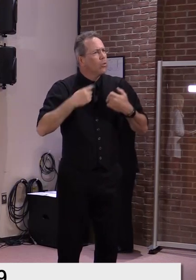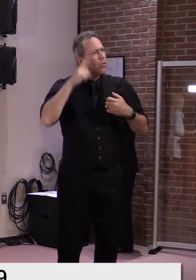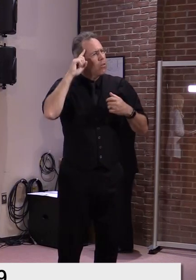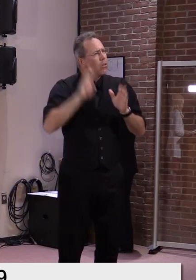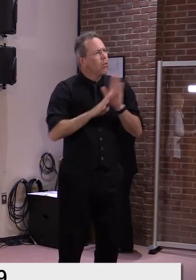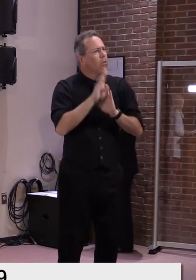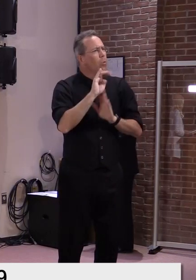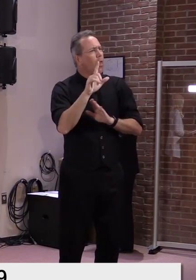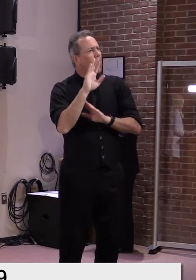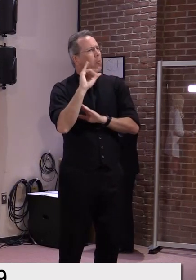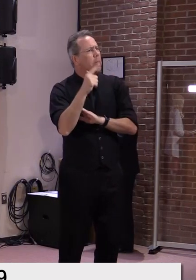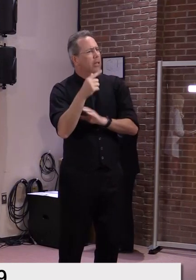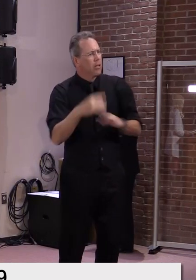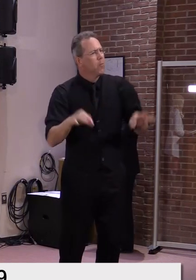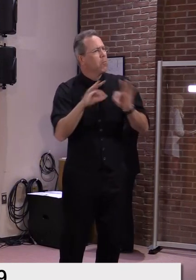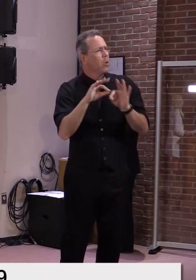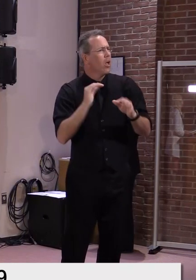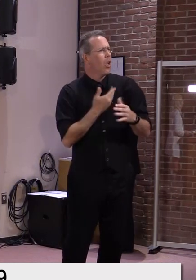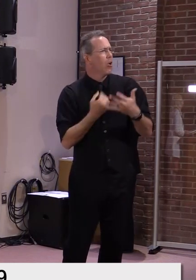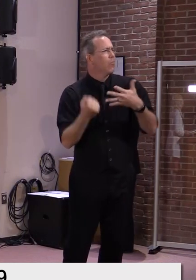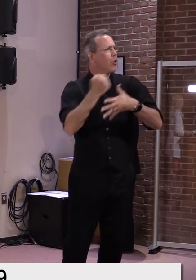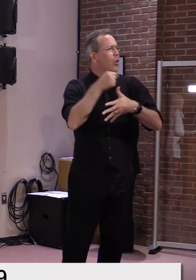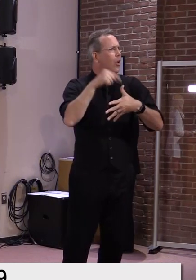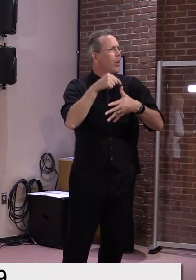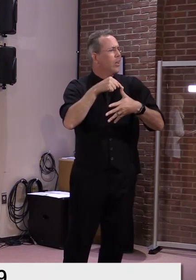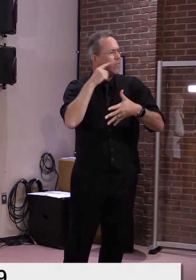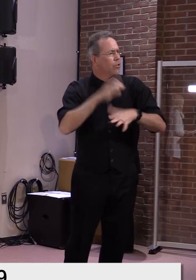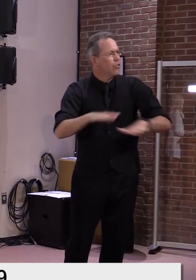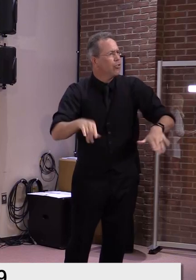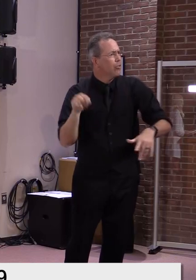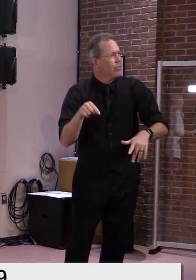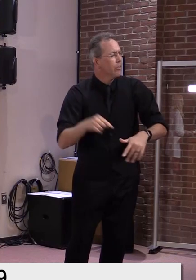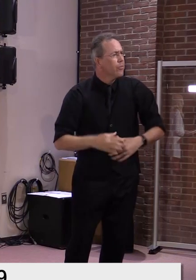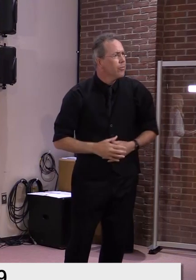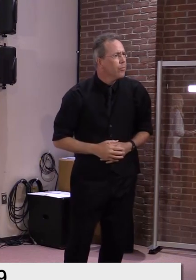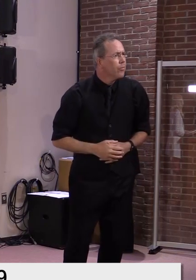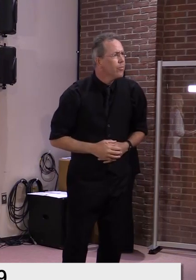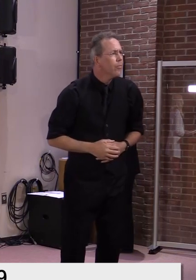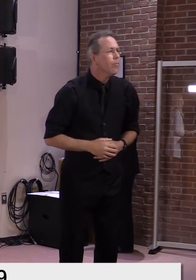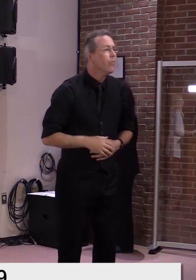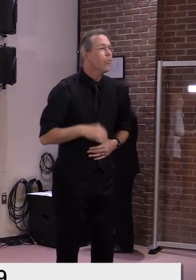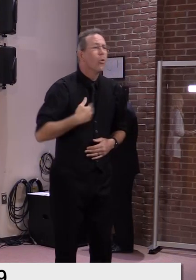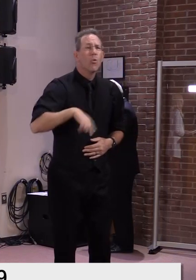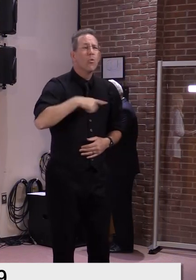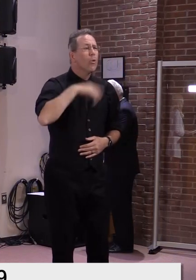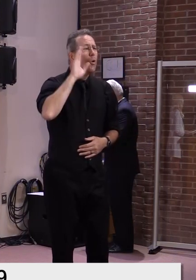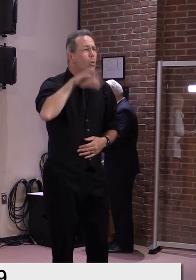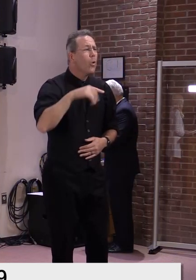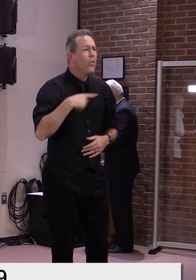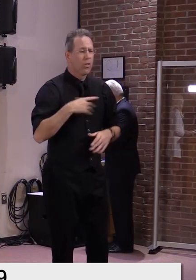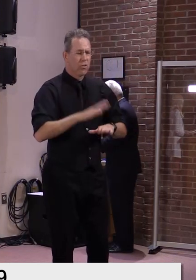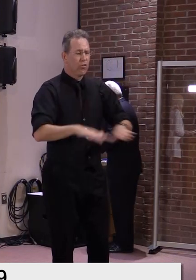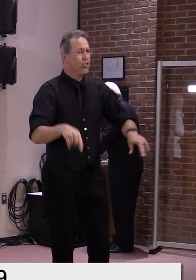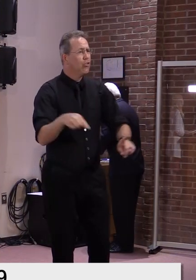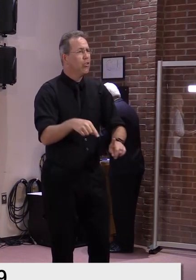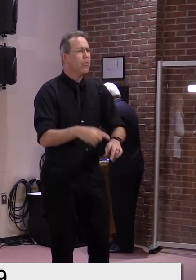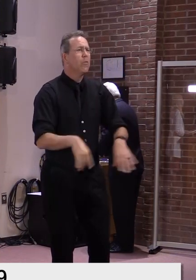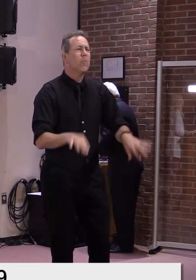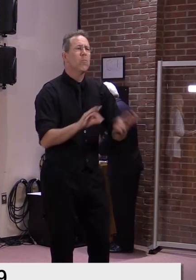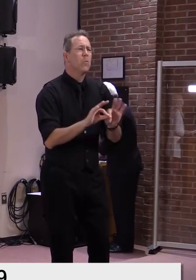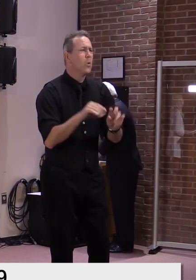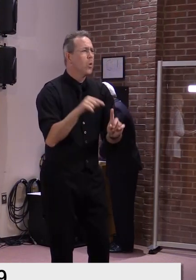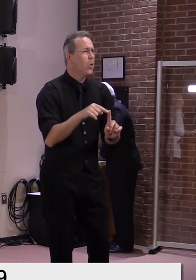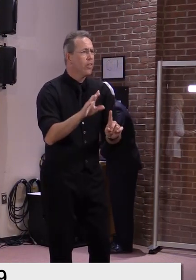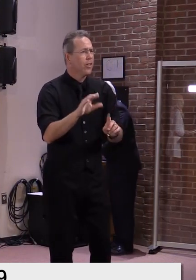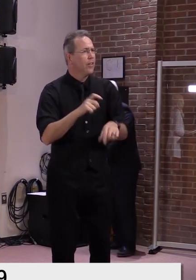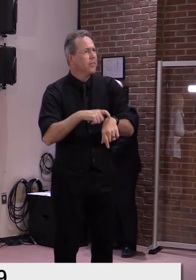they return to school. We all know that early childhood and adolescence is a critical time to lay the foundation for